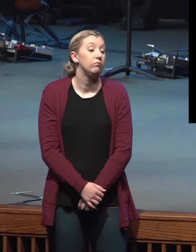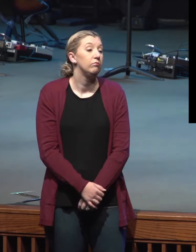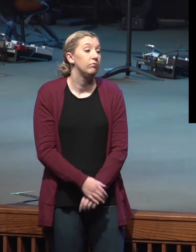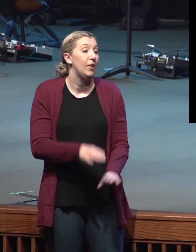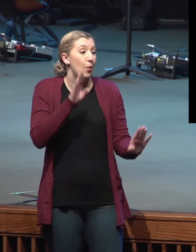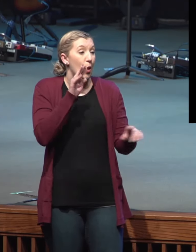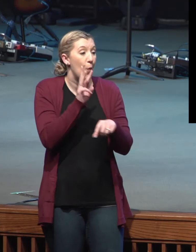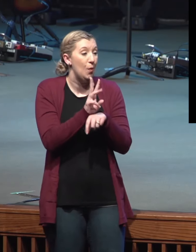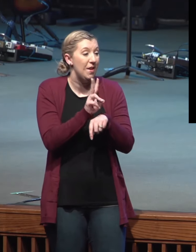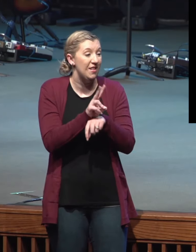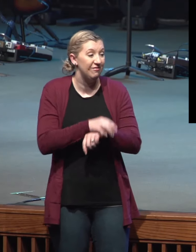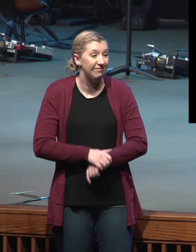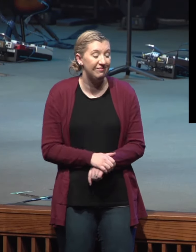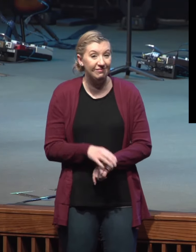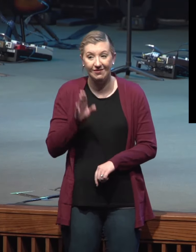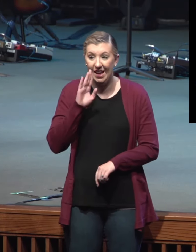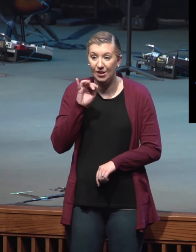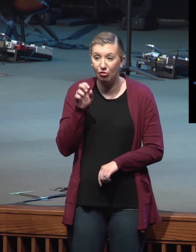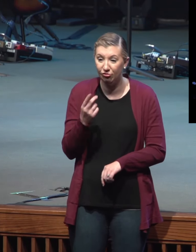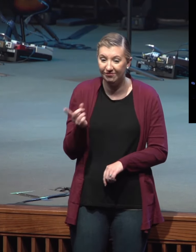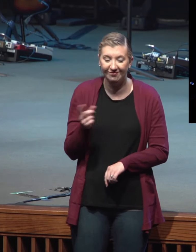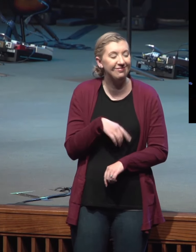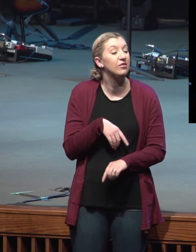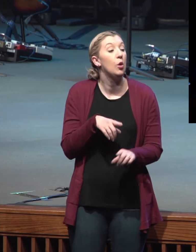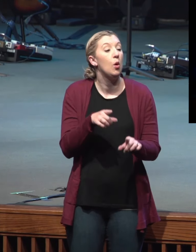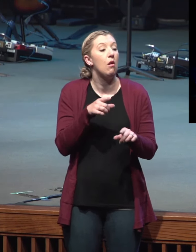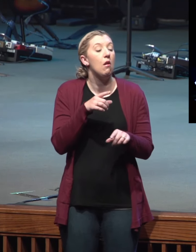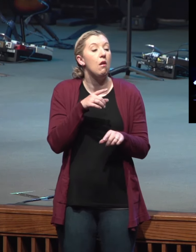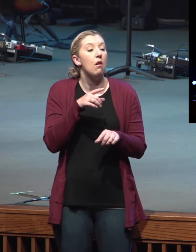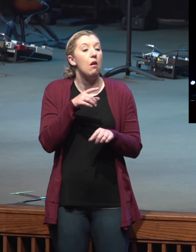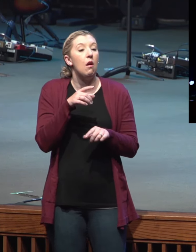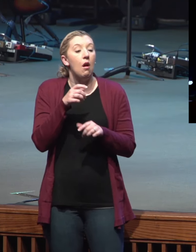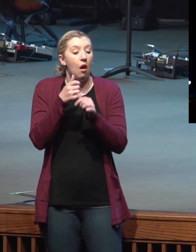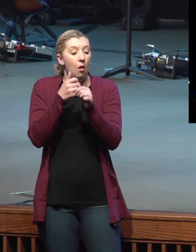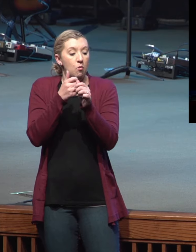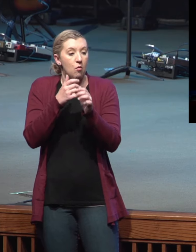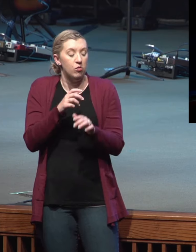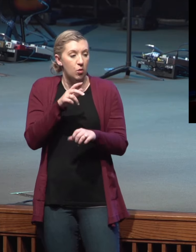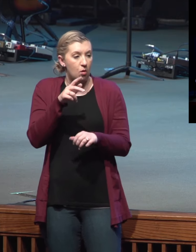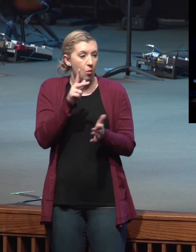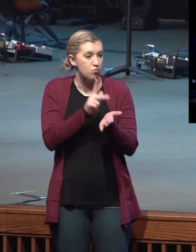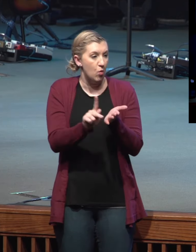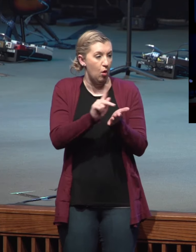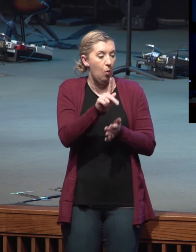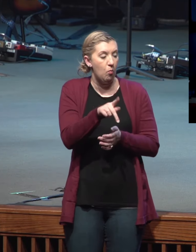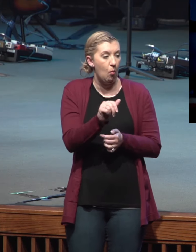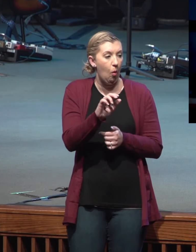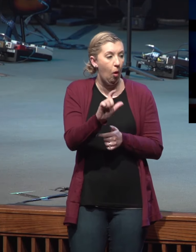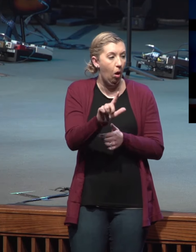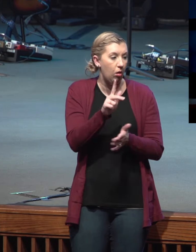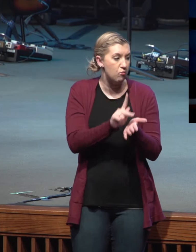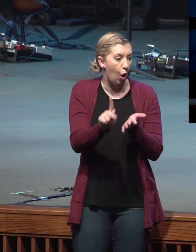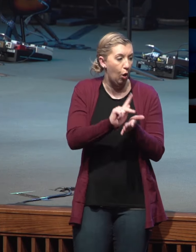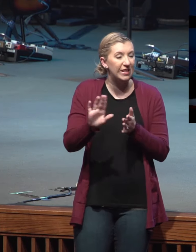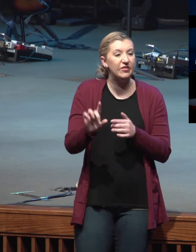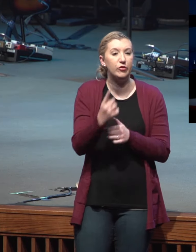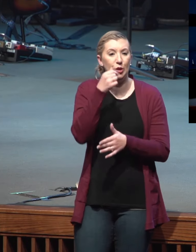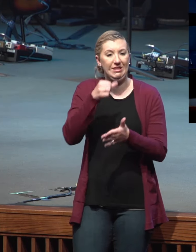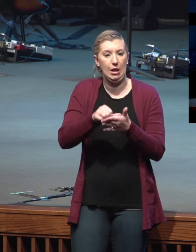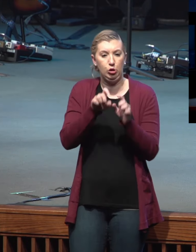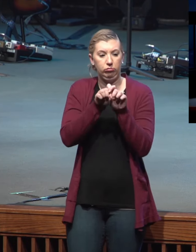Well, hello, Woodmen. So the Apostle Paul, in his first letter to the Corinthians,